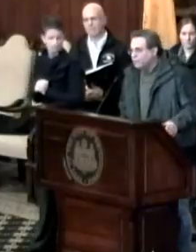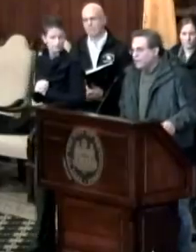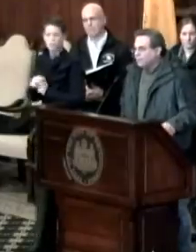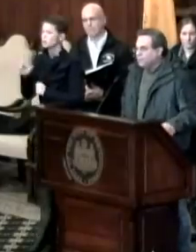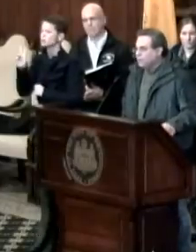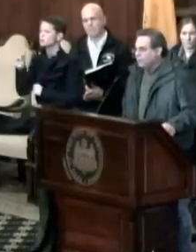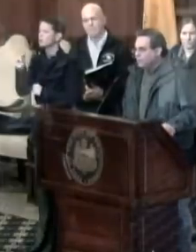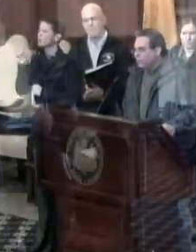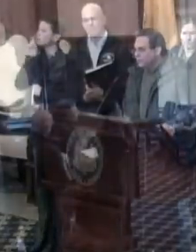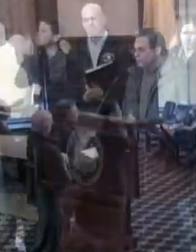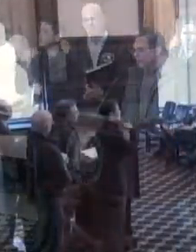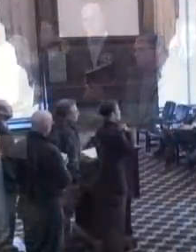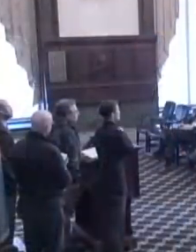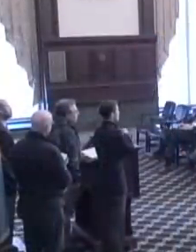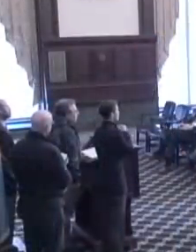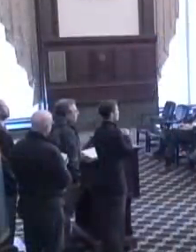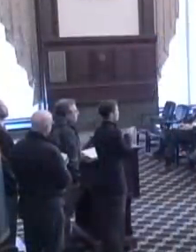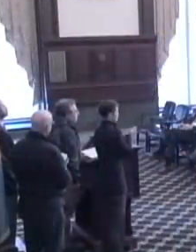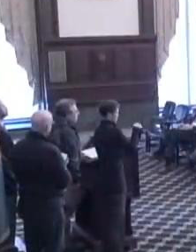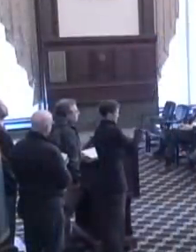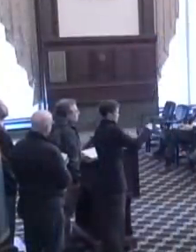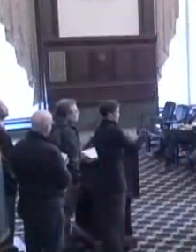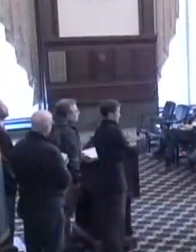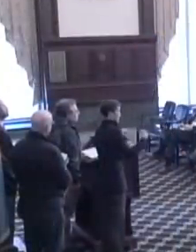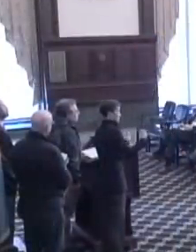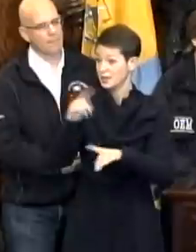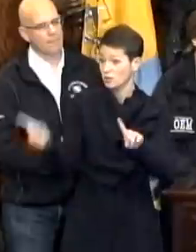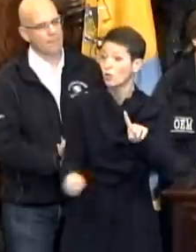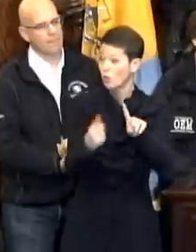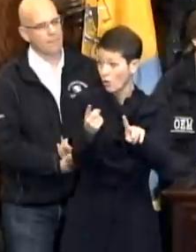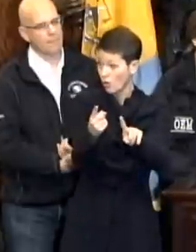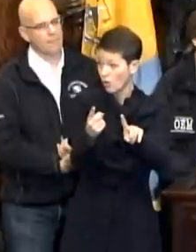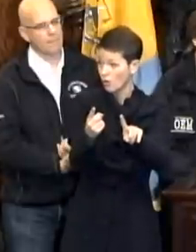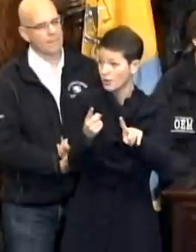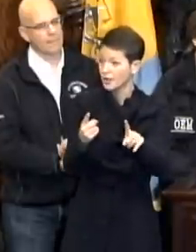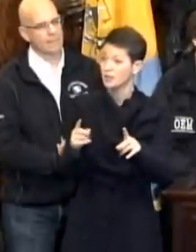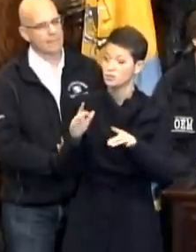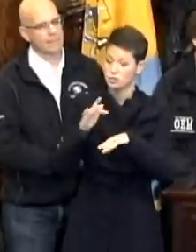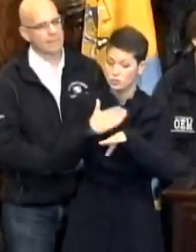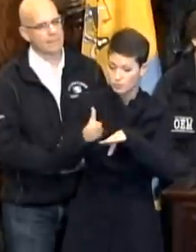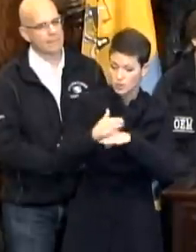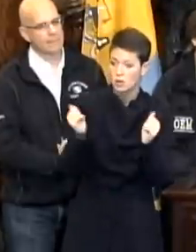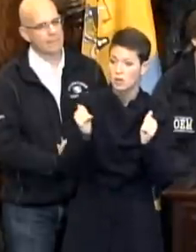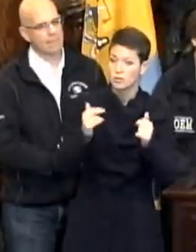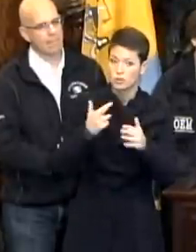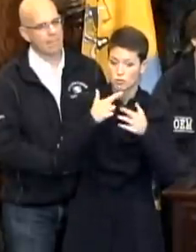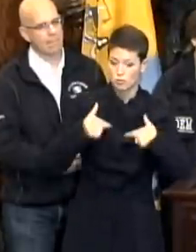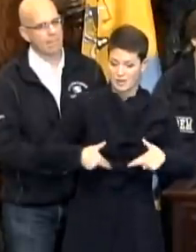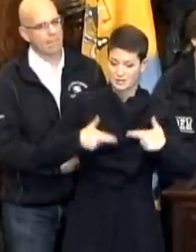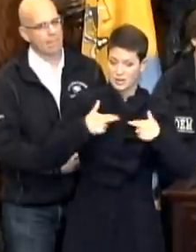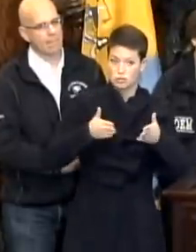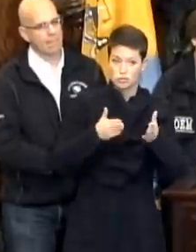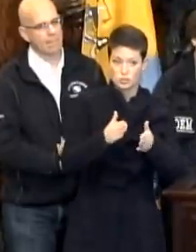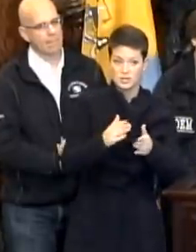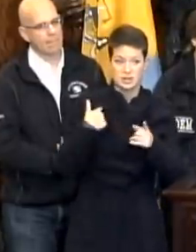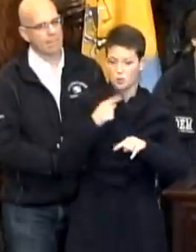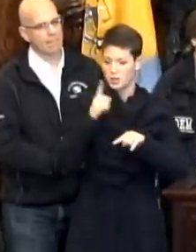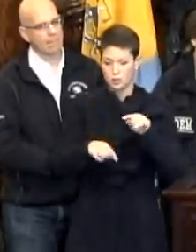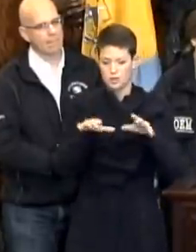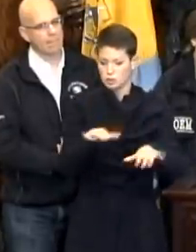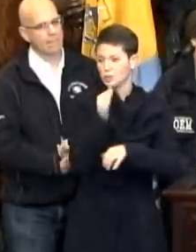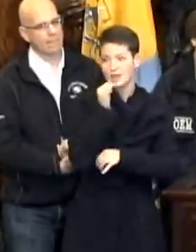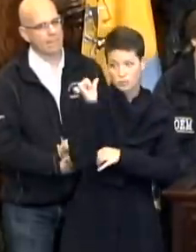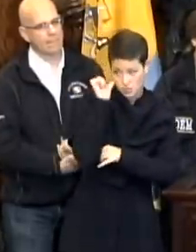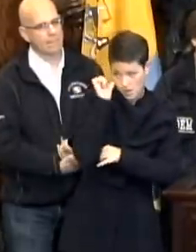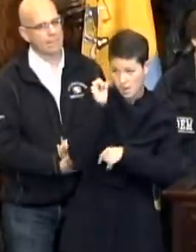No, in fact, we will be working throughout the weekend. Today's goal is to get to those residential streets that we couldn't get to yesterday, but we